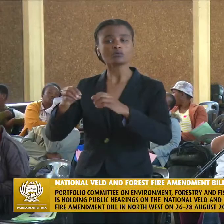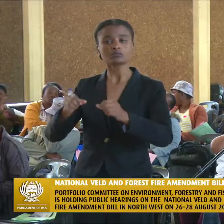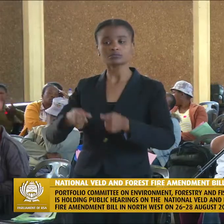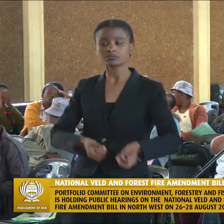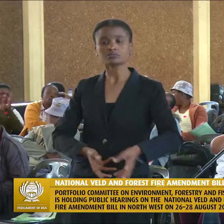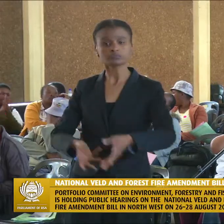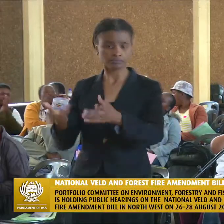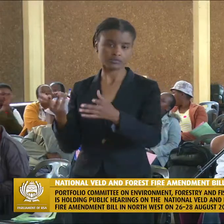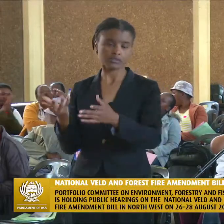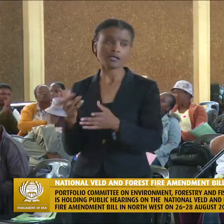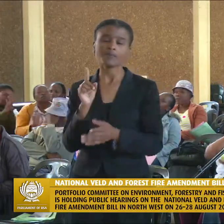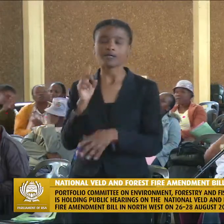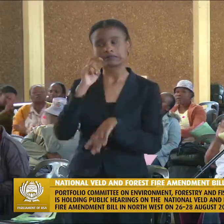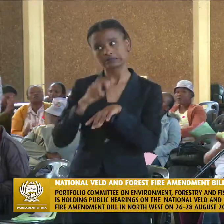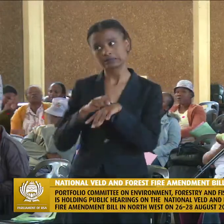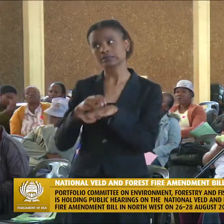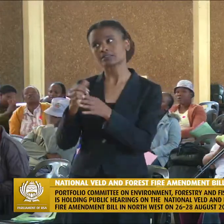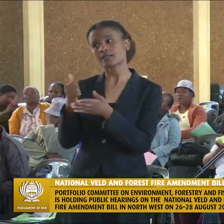thank you